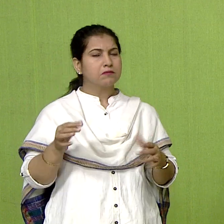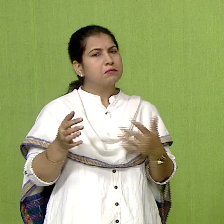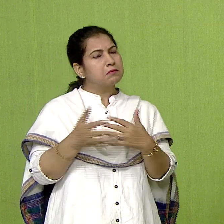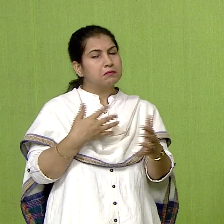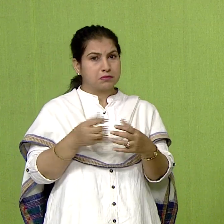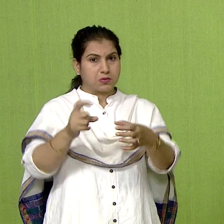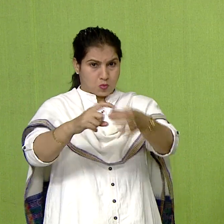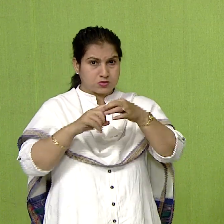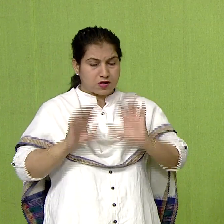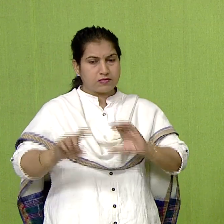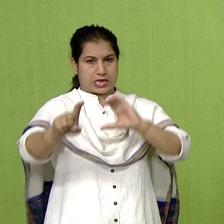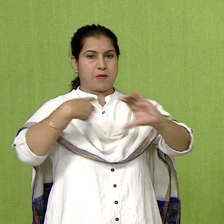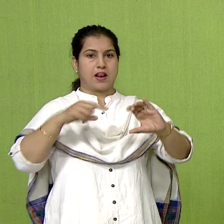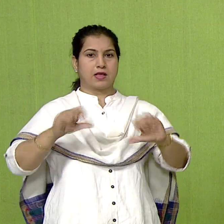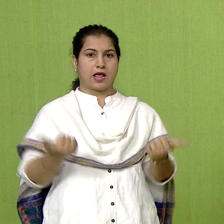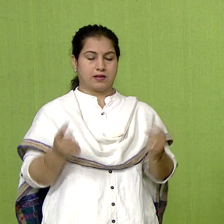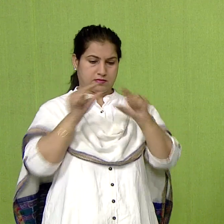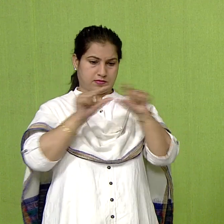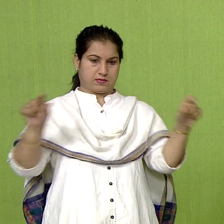you can email us at